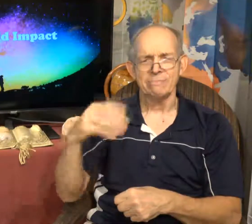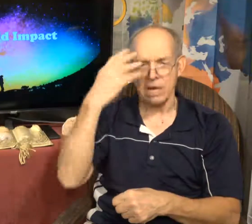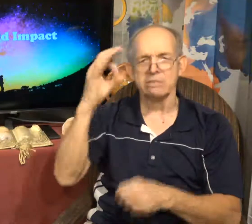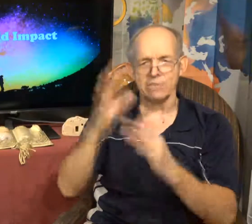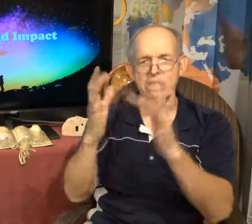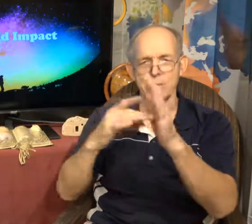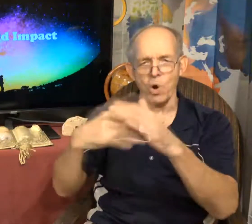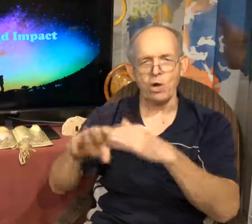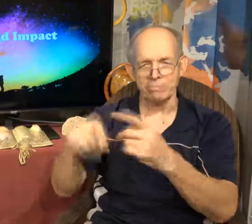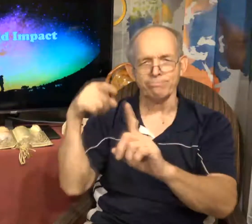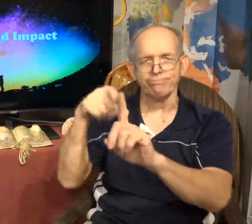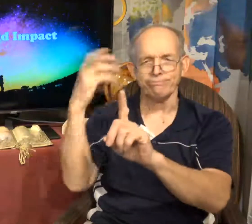Because of Jesus born.